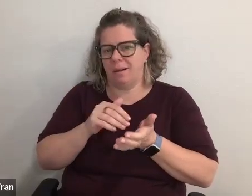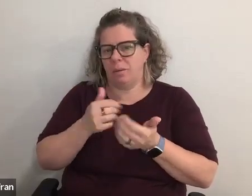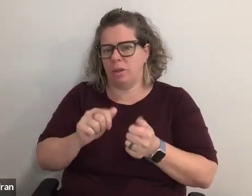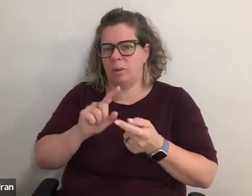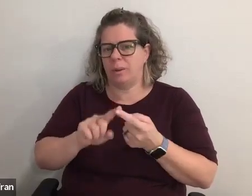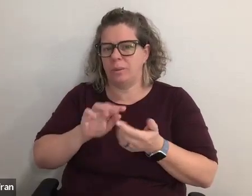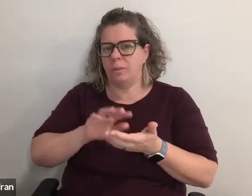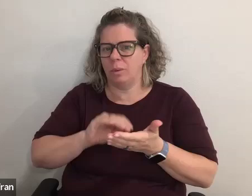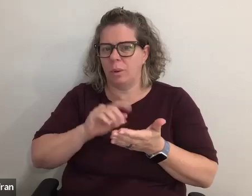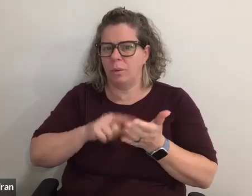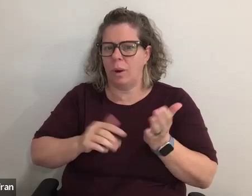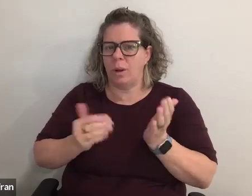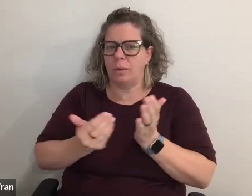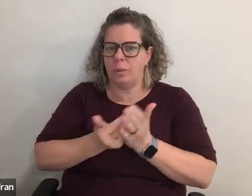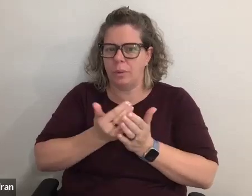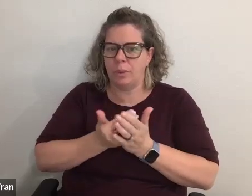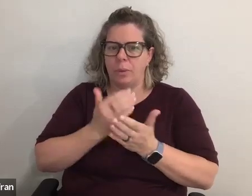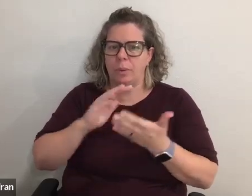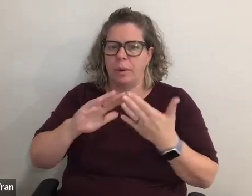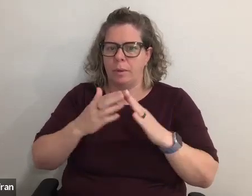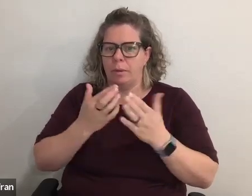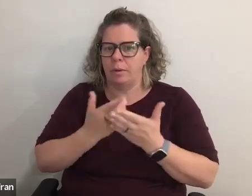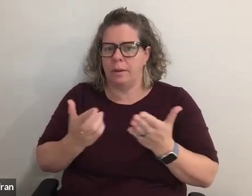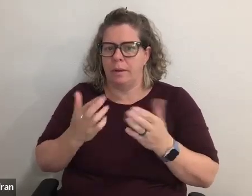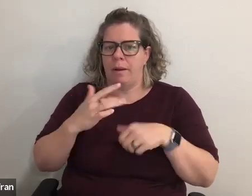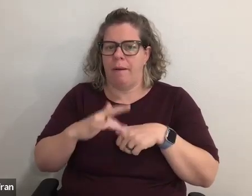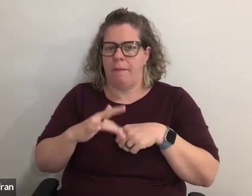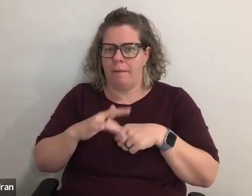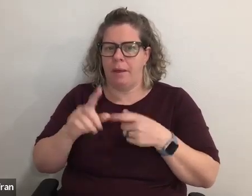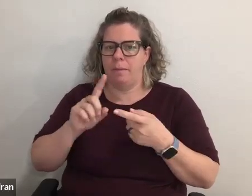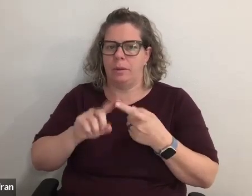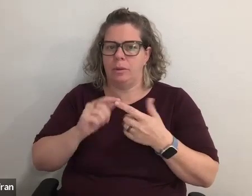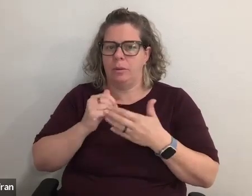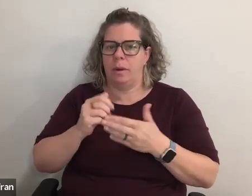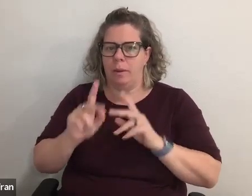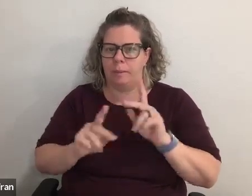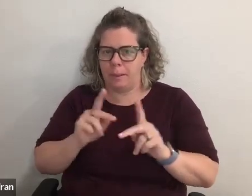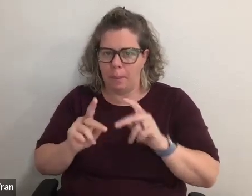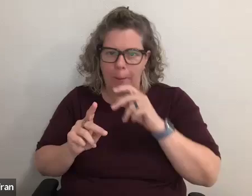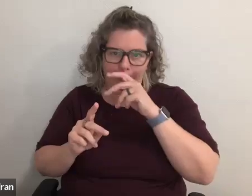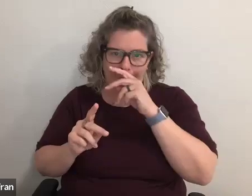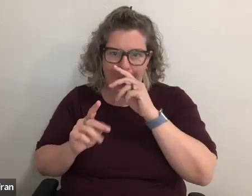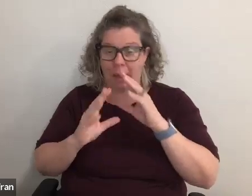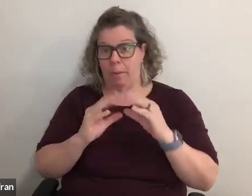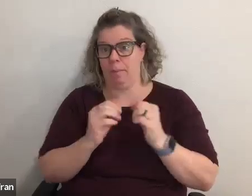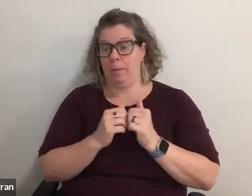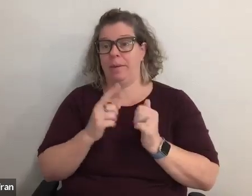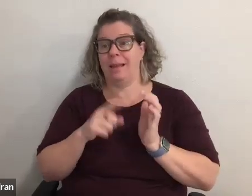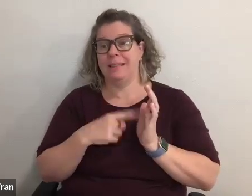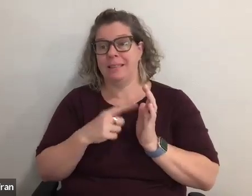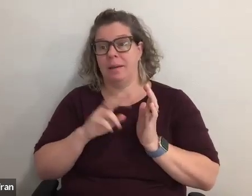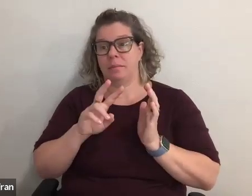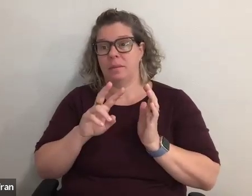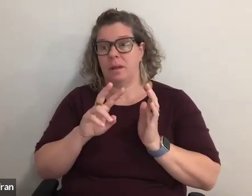learn what new, community resources are available to help the people that we meet with. And then on the flip side, sometimes